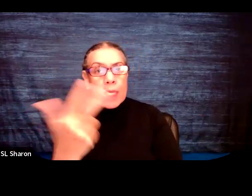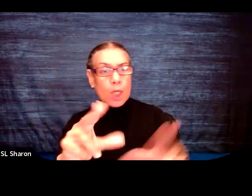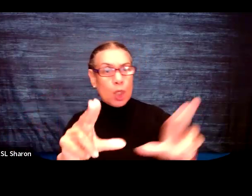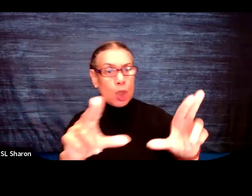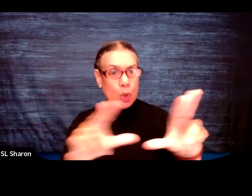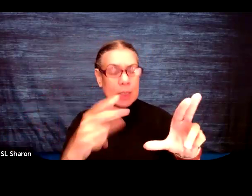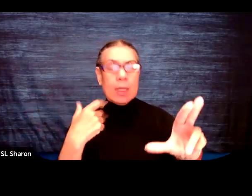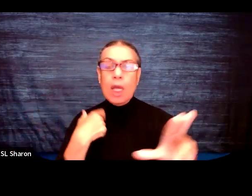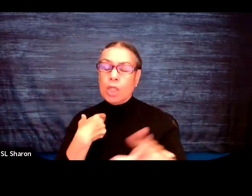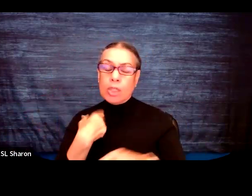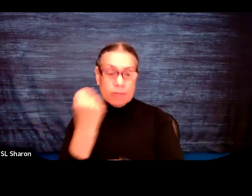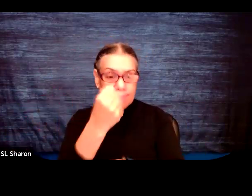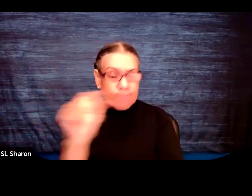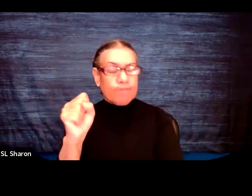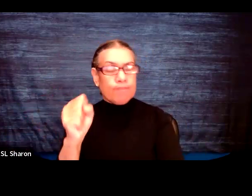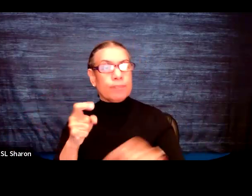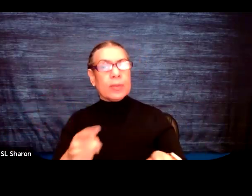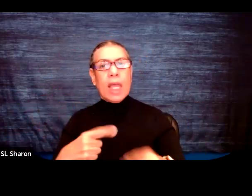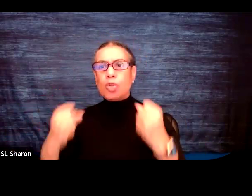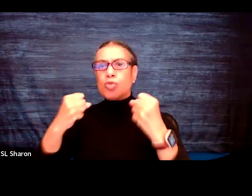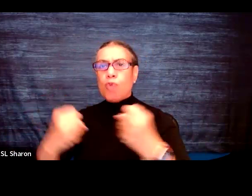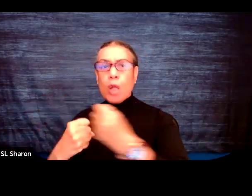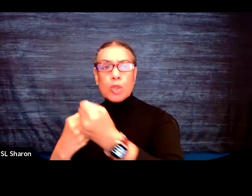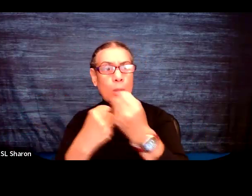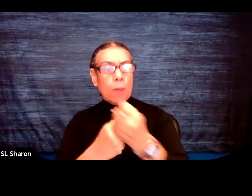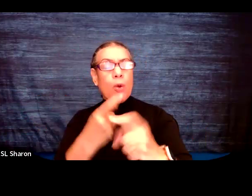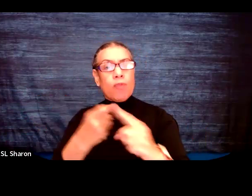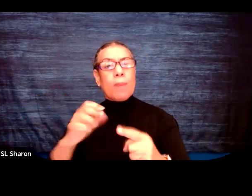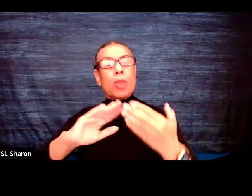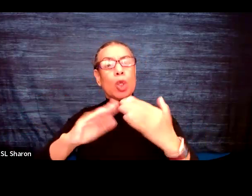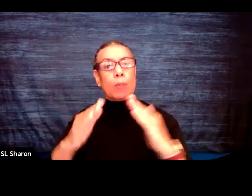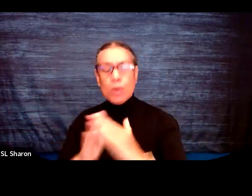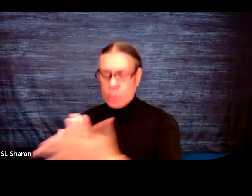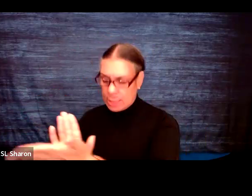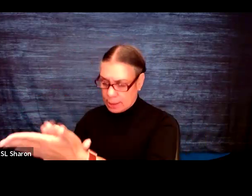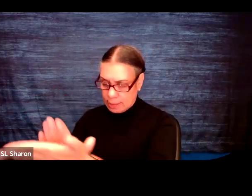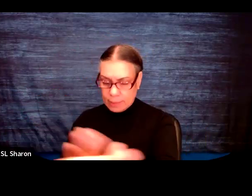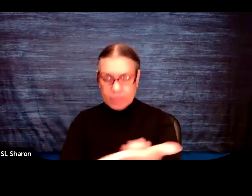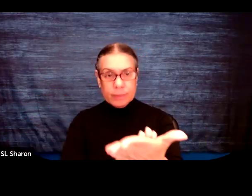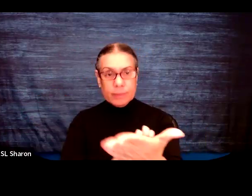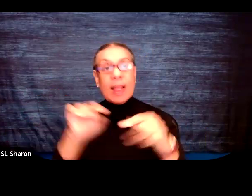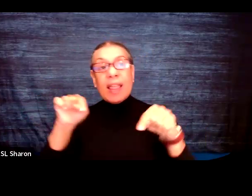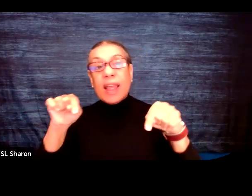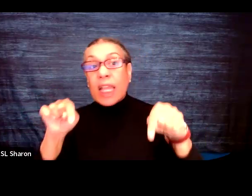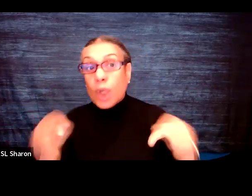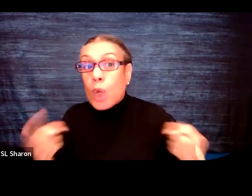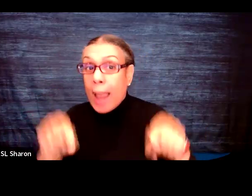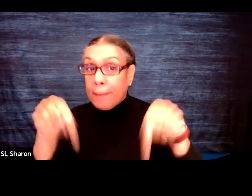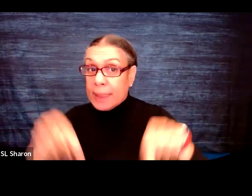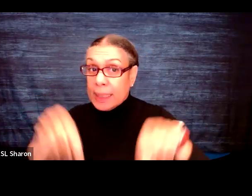unjust law and the strong support that all of them received from their communities. This could happen